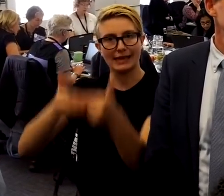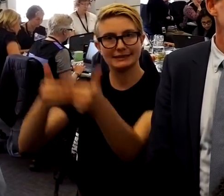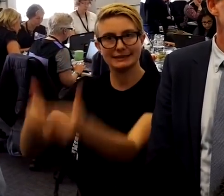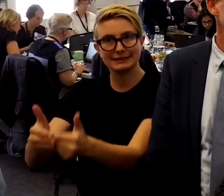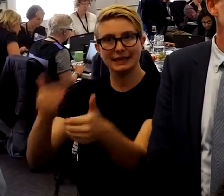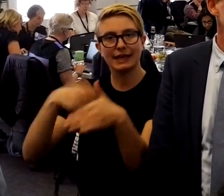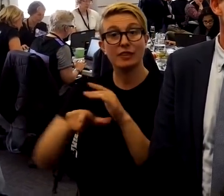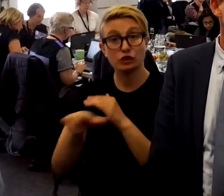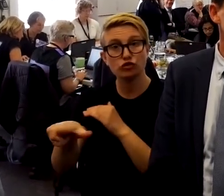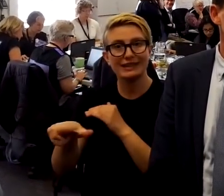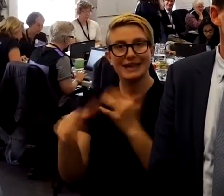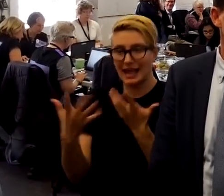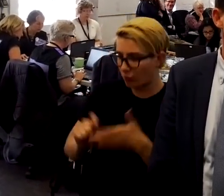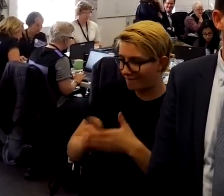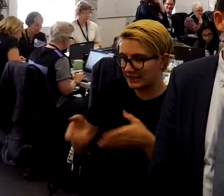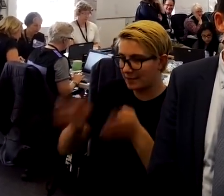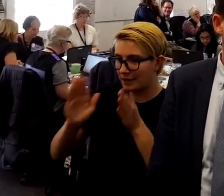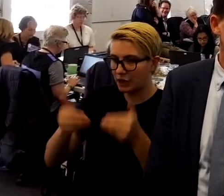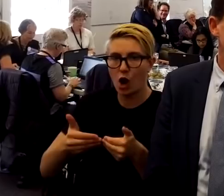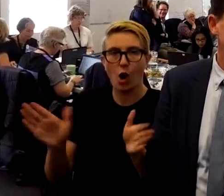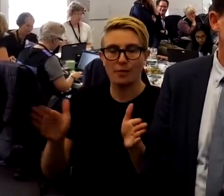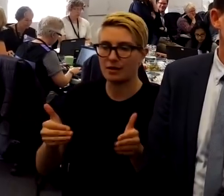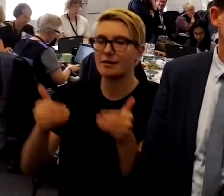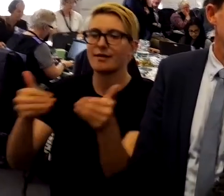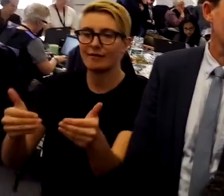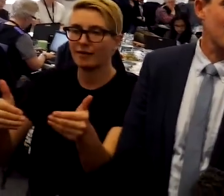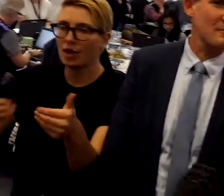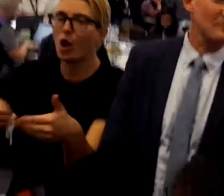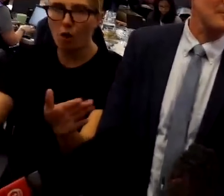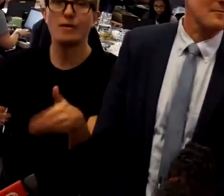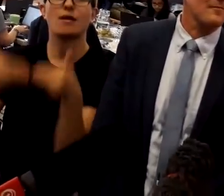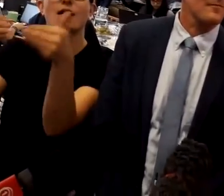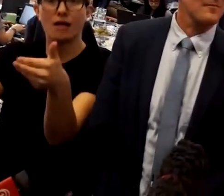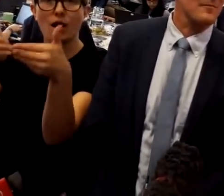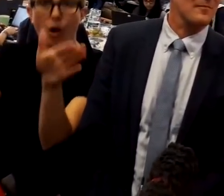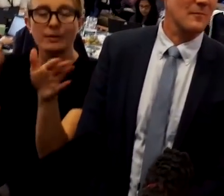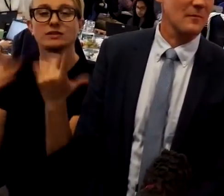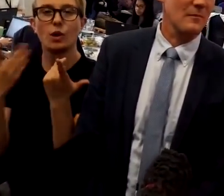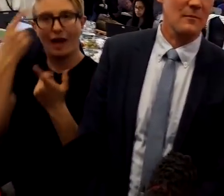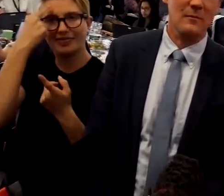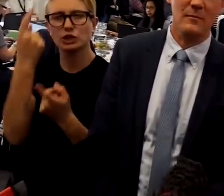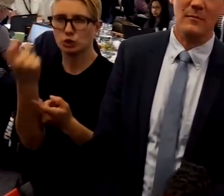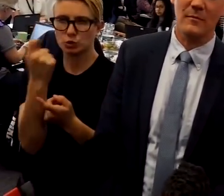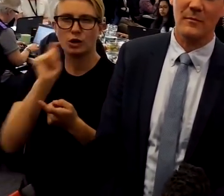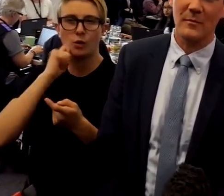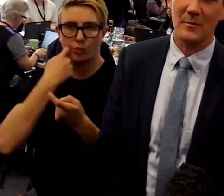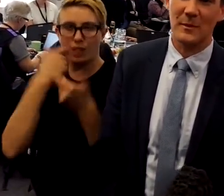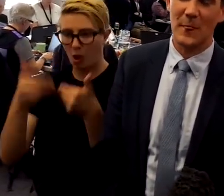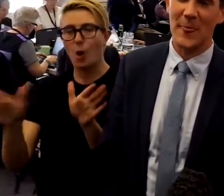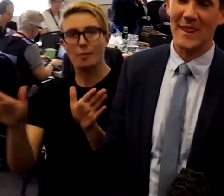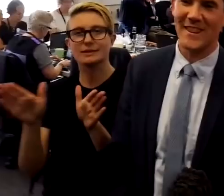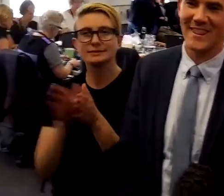anticipating that being too much longer at all. So in the next day or two, we should be in a position where we can have full traffic through there. There's a little food truck at the bottom